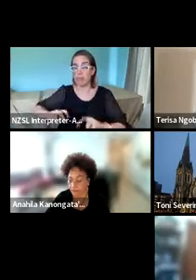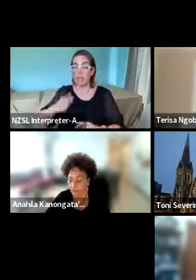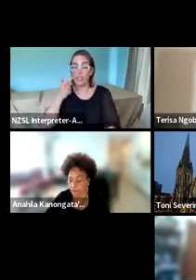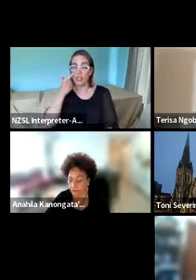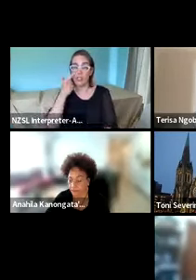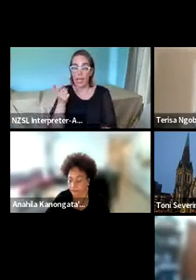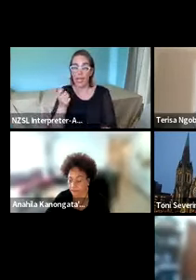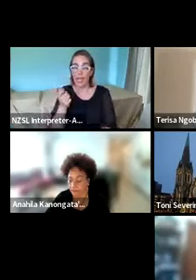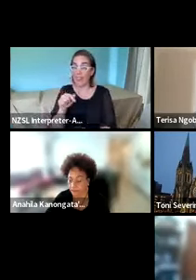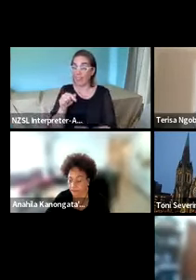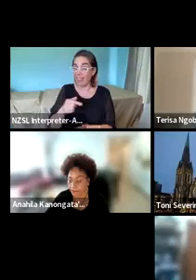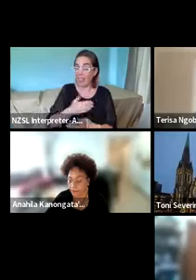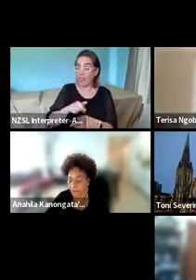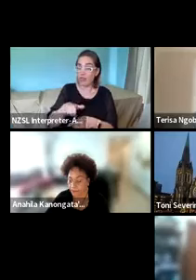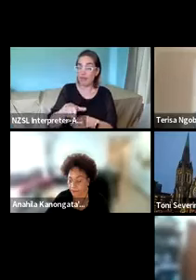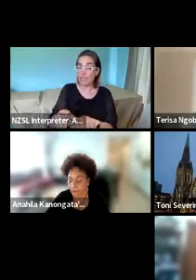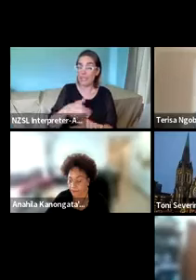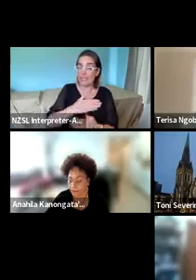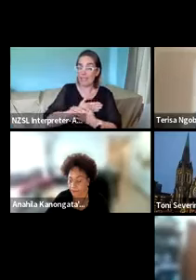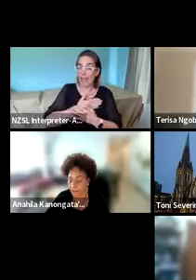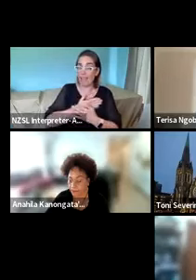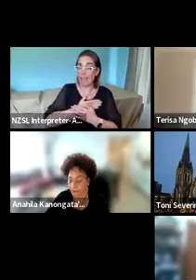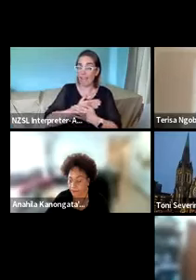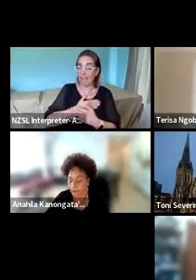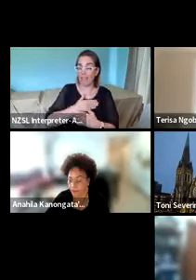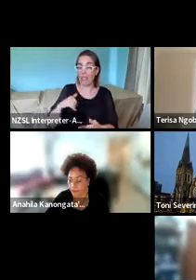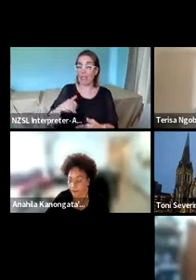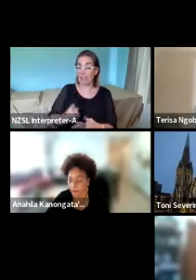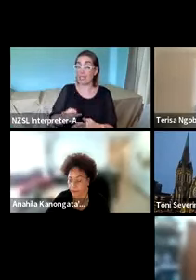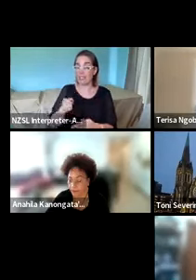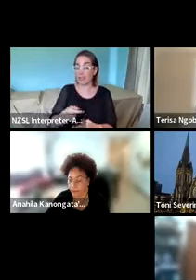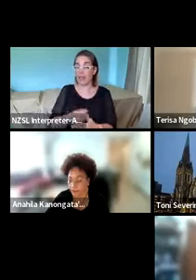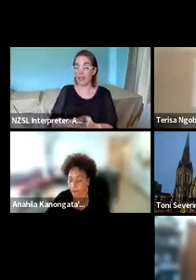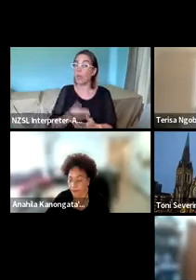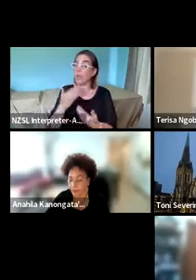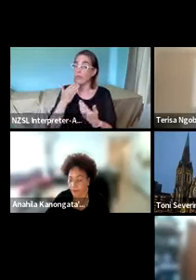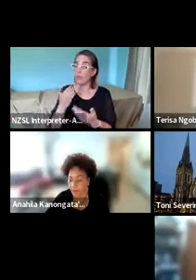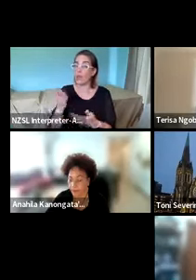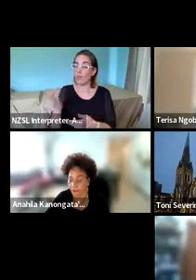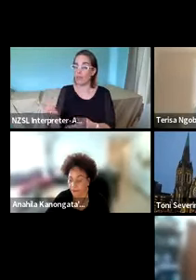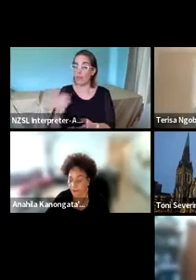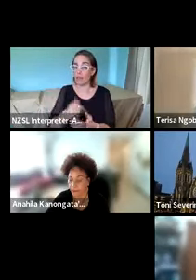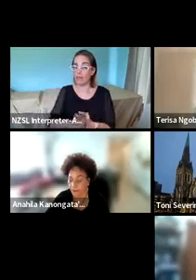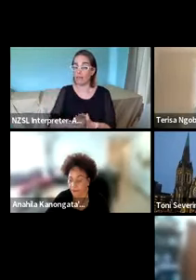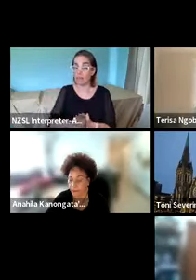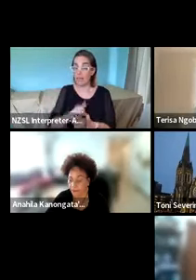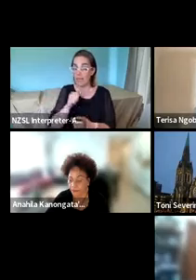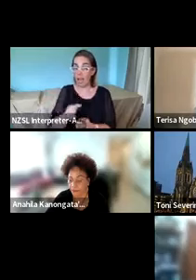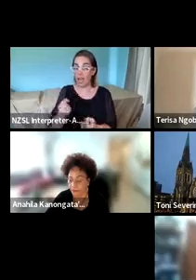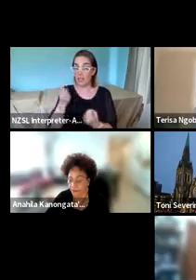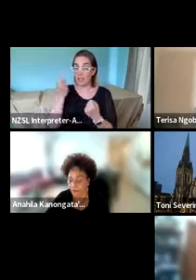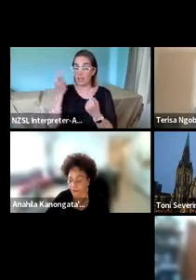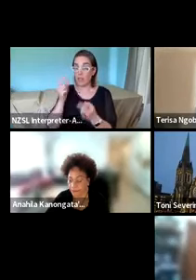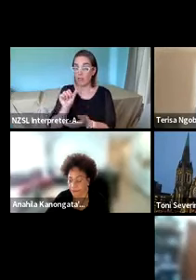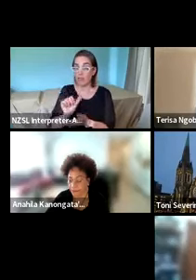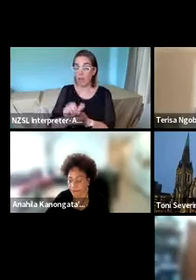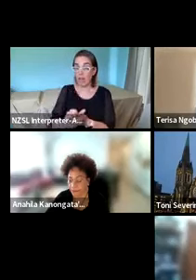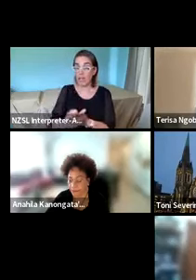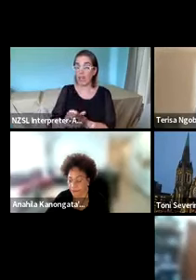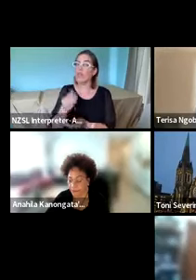or their need is there. So thank you for that. If I've understood you correctly, that's a